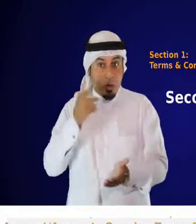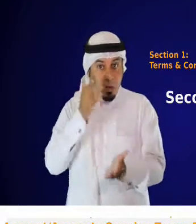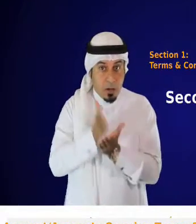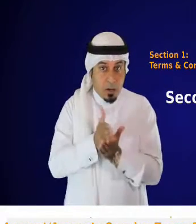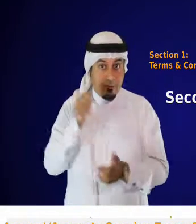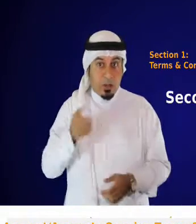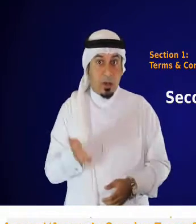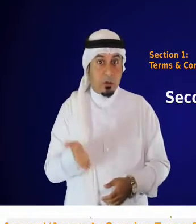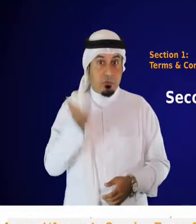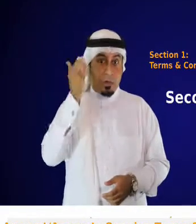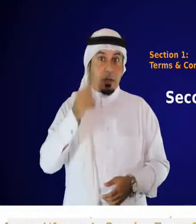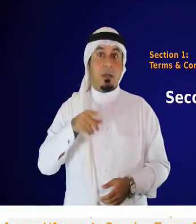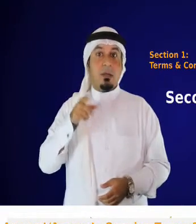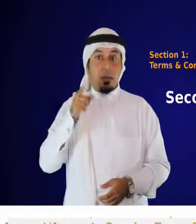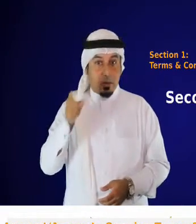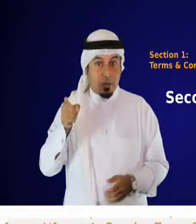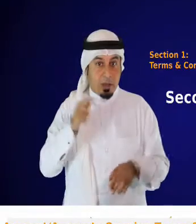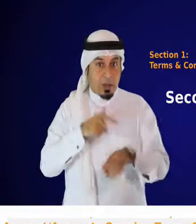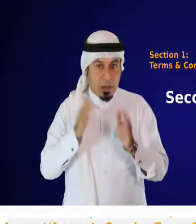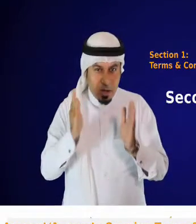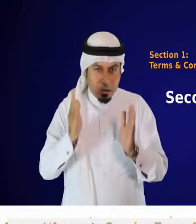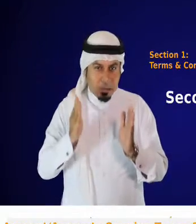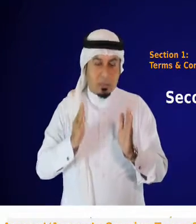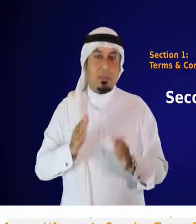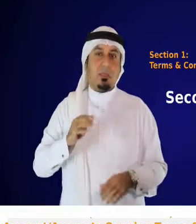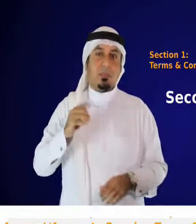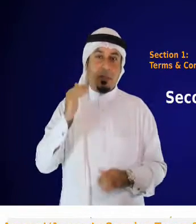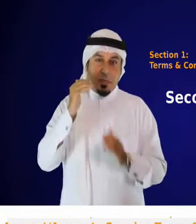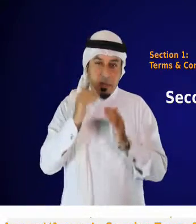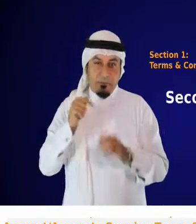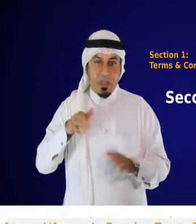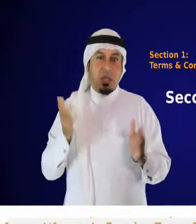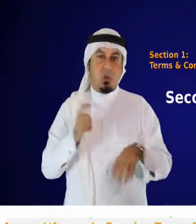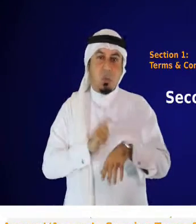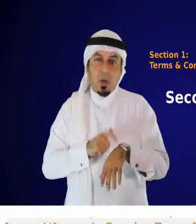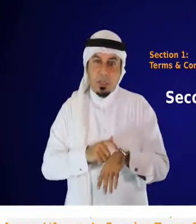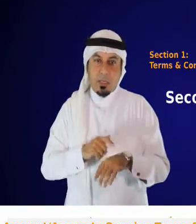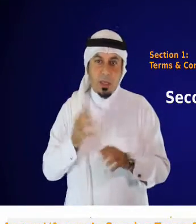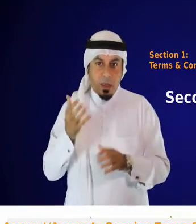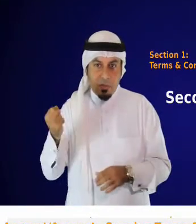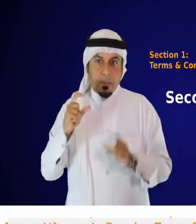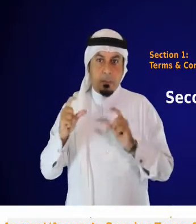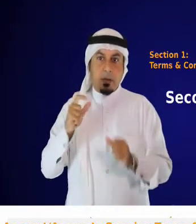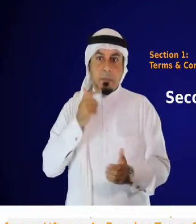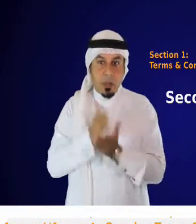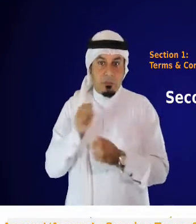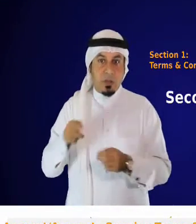and close any such savings account if the balance remains below the minimum deposit for more than 3 months.